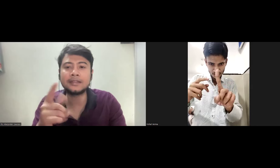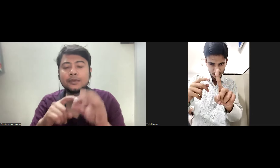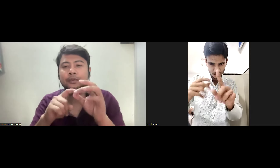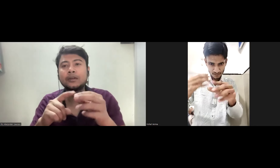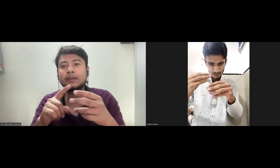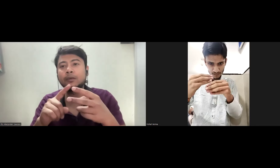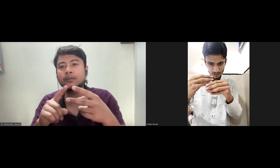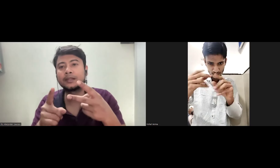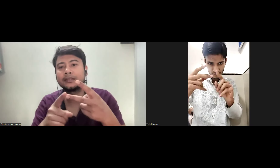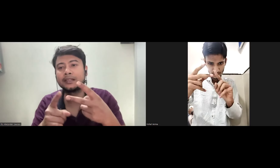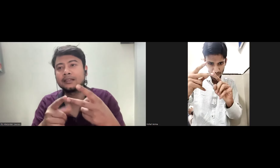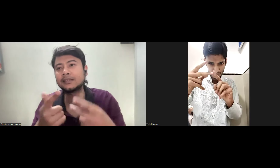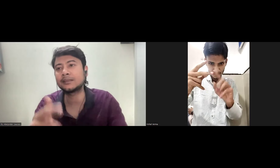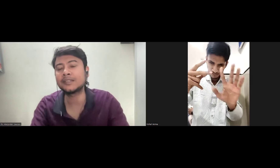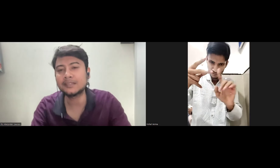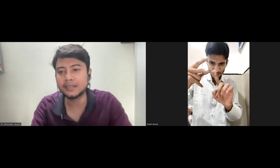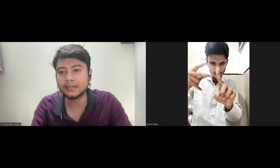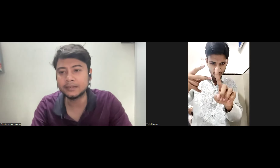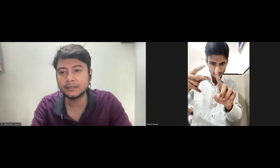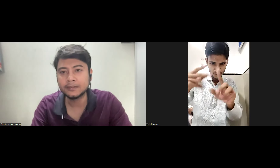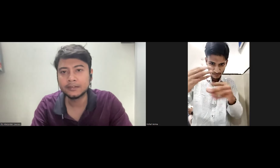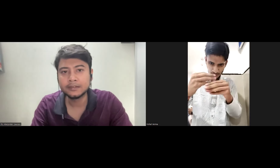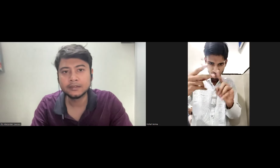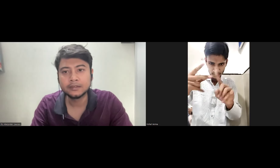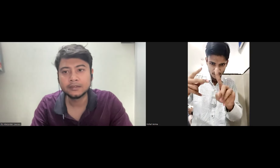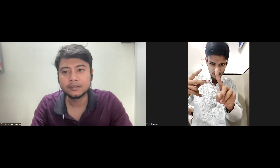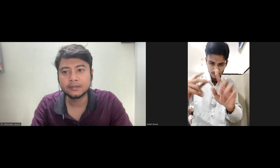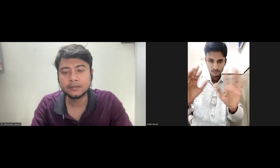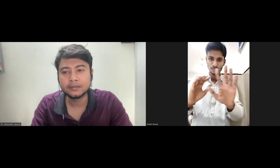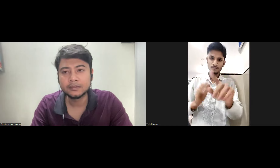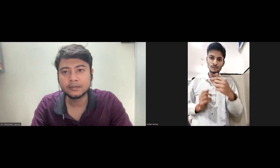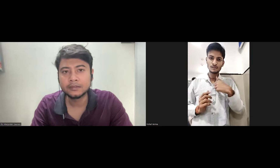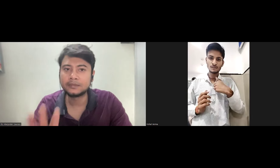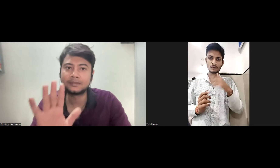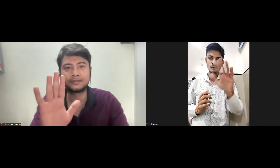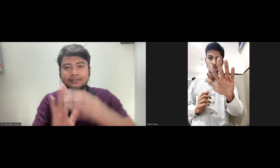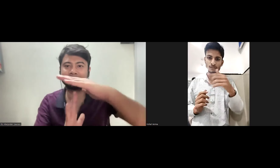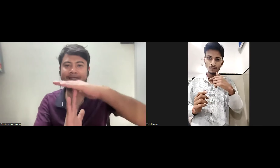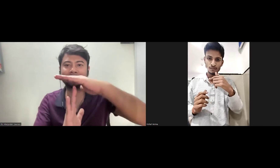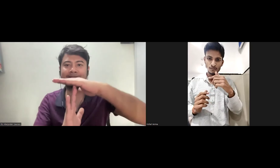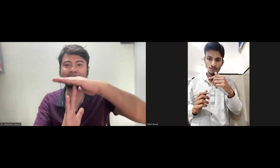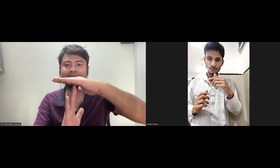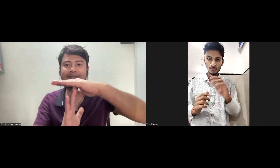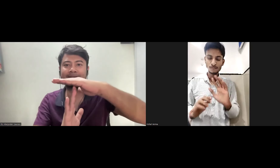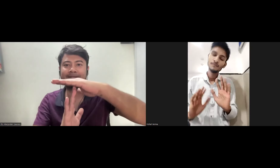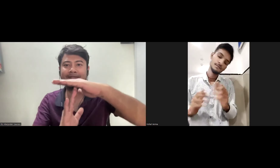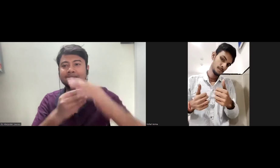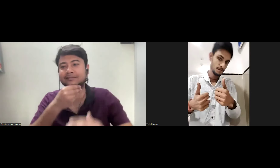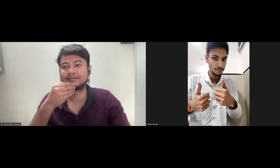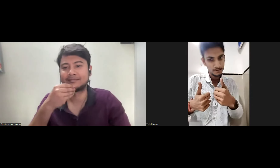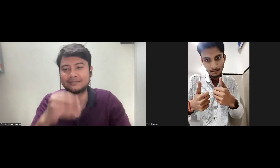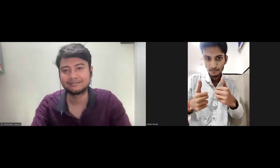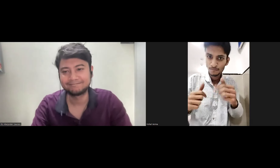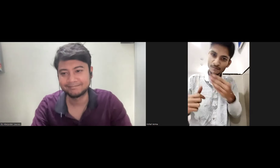I think this was what it was, Mataji, and he's saying Okay, something second. fine. So all of you, please join next Sunday. We're